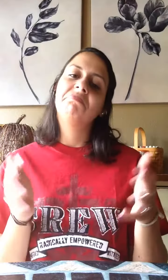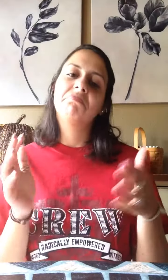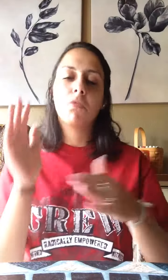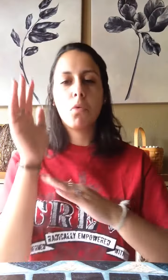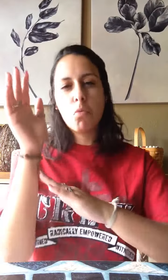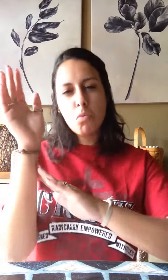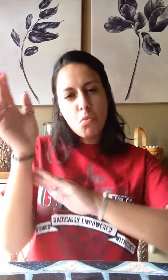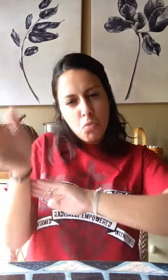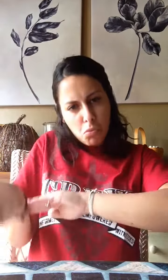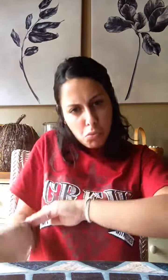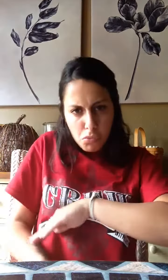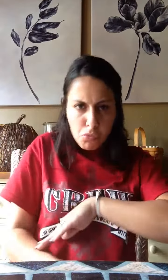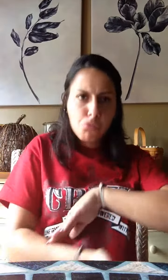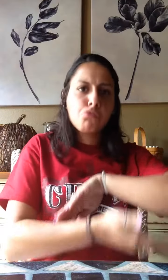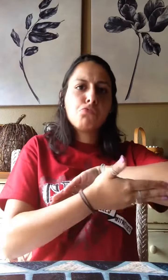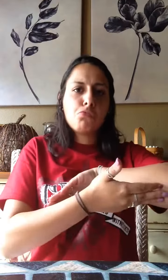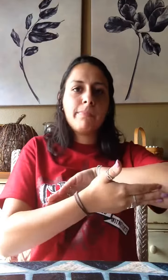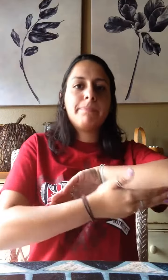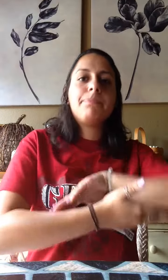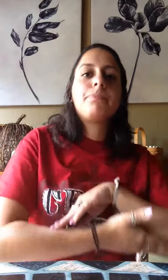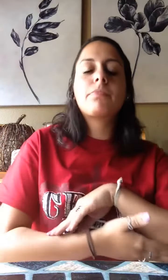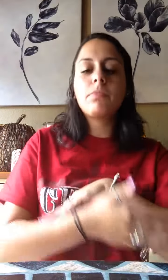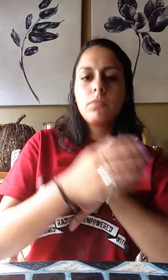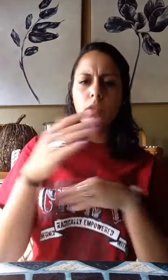the fatties out of there, spread them out, and then run the football.